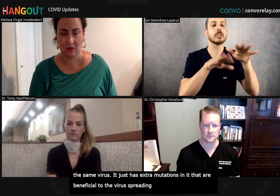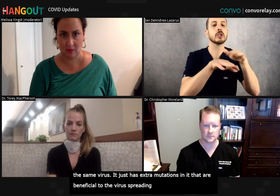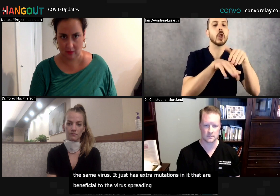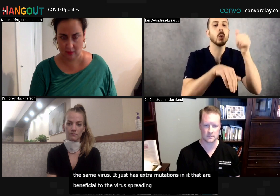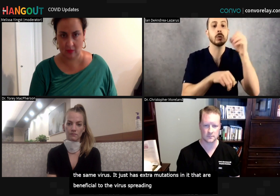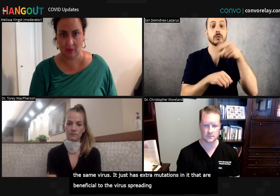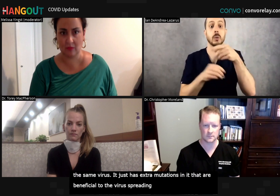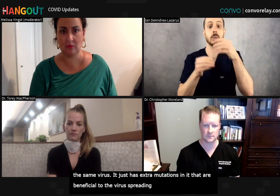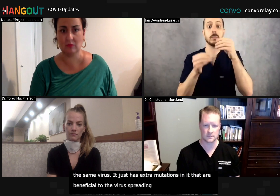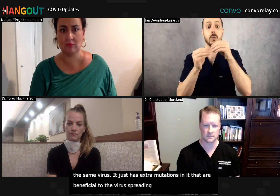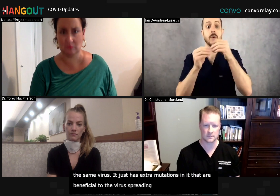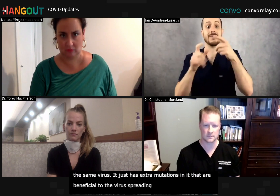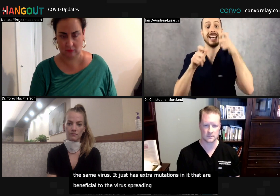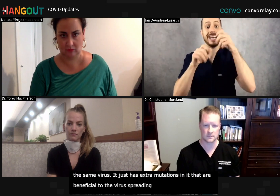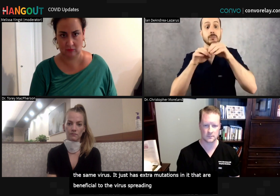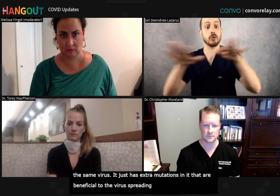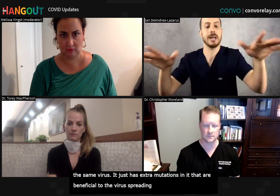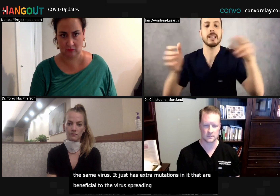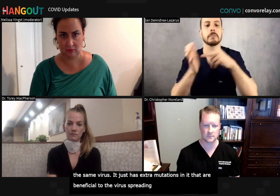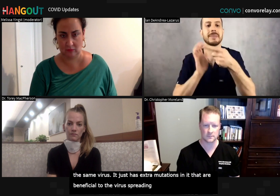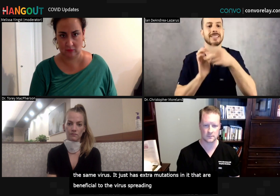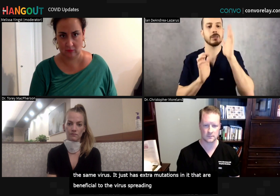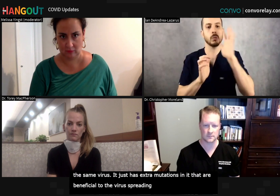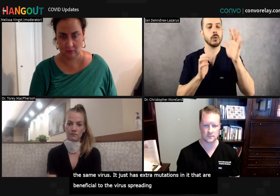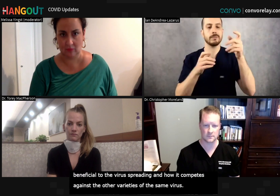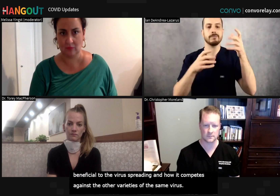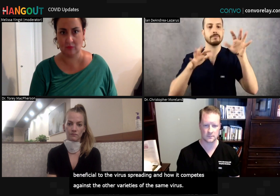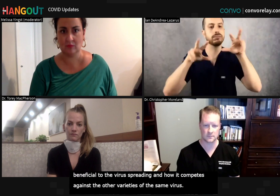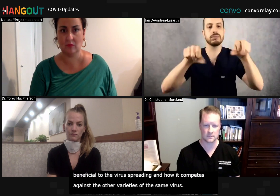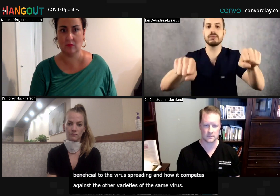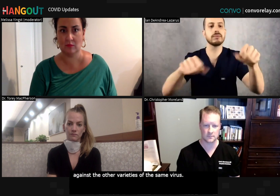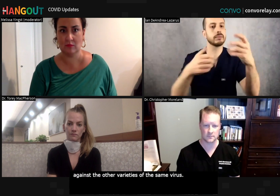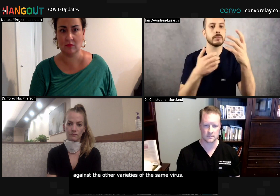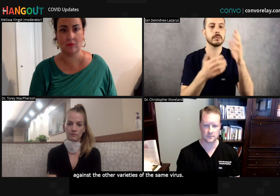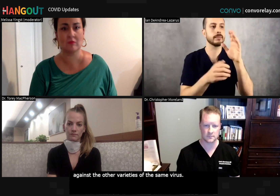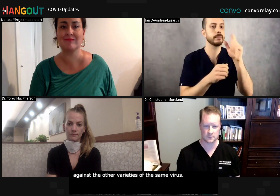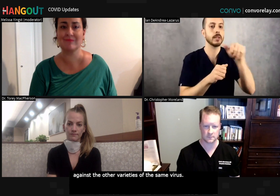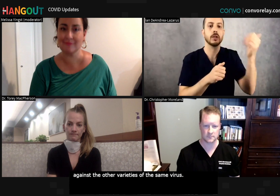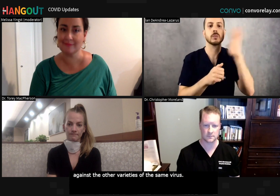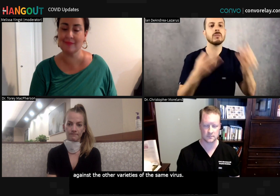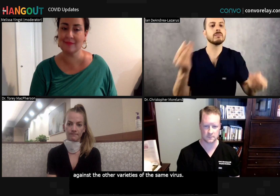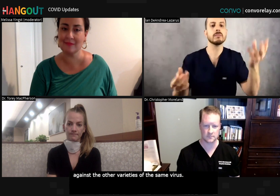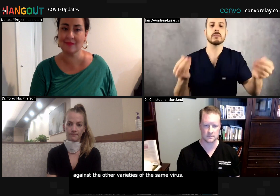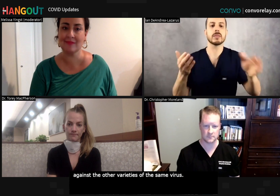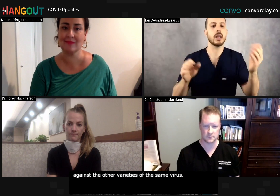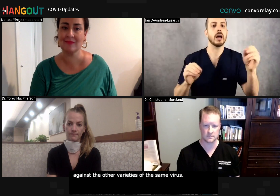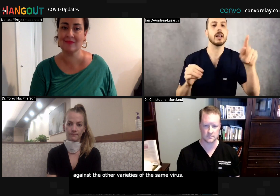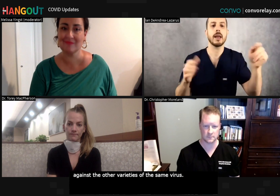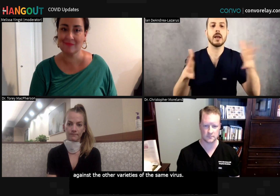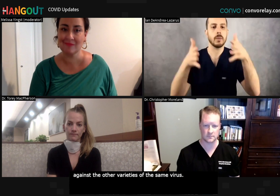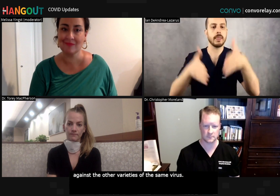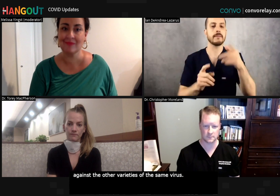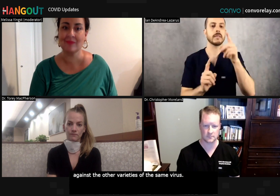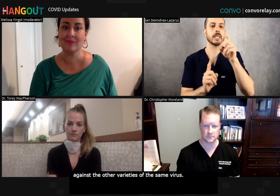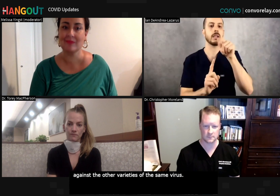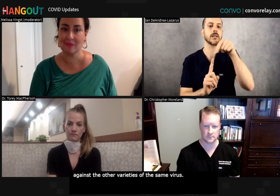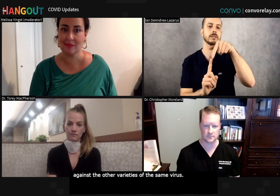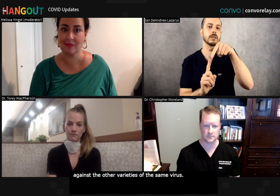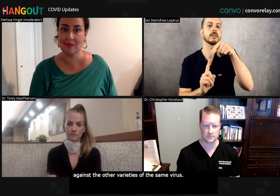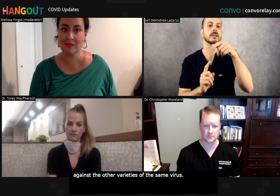same virus. So the other one spreads slower, this one spreads faster, which means it kind of takes over. And the other ones kind of